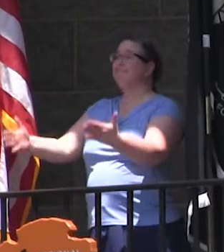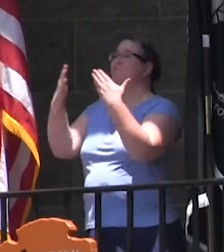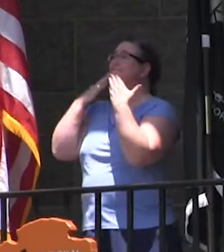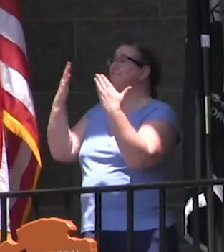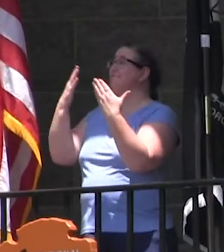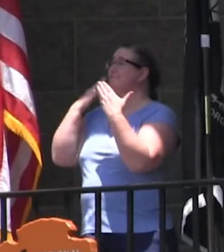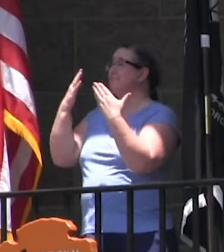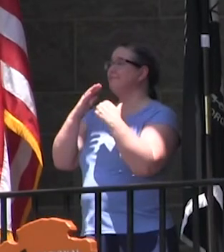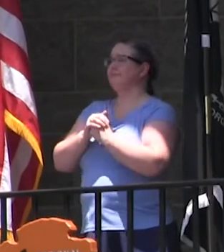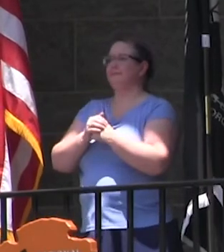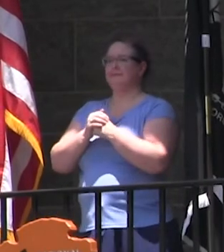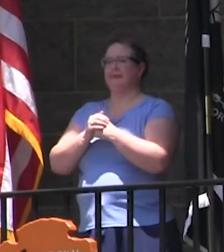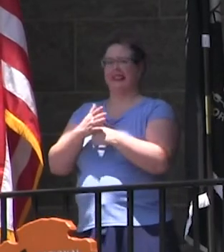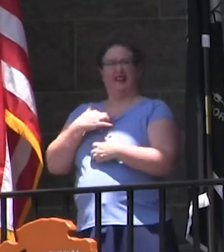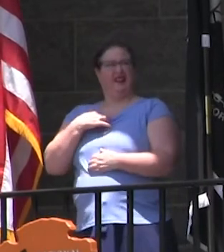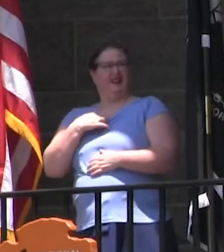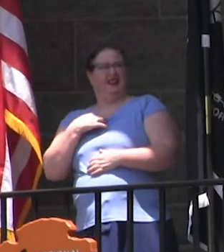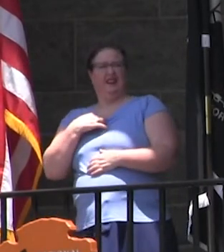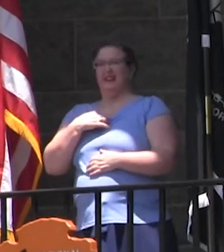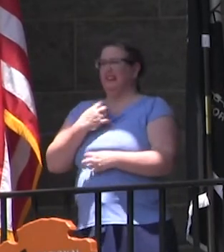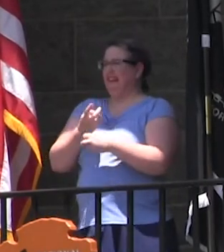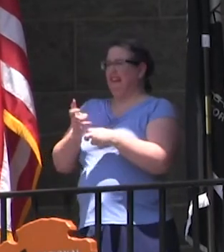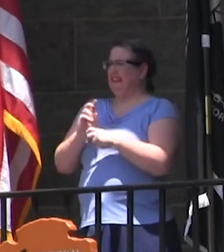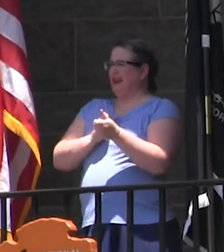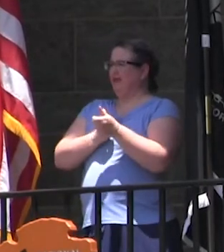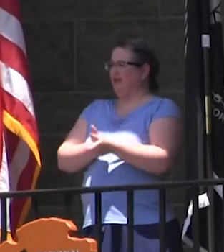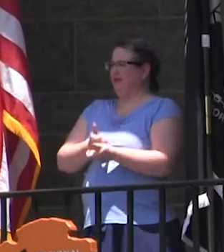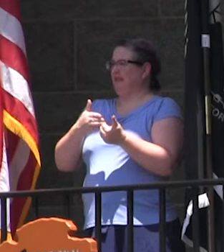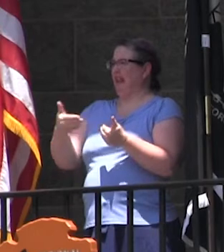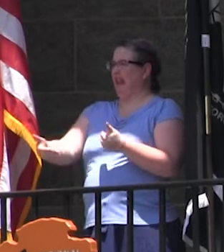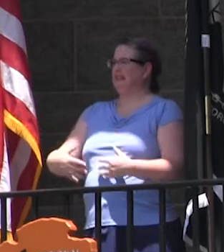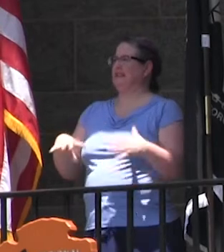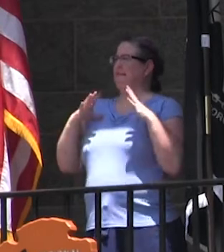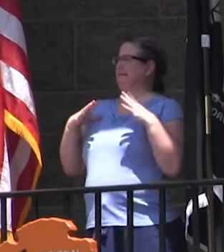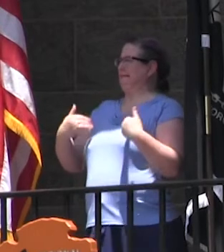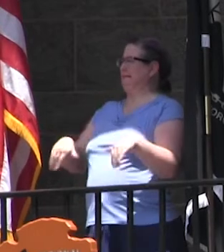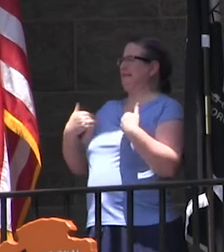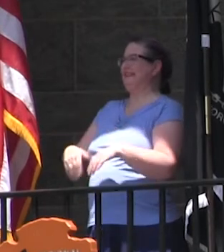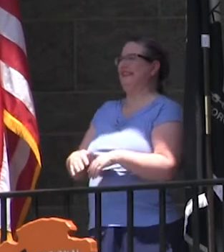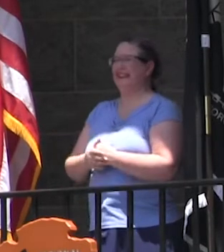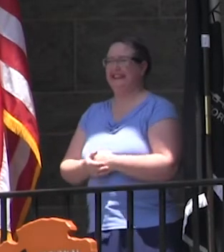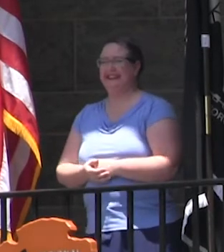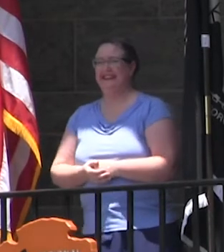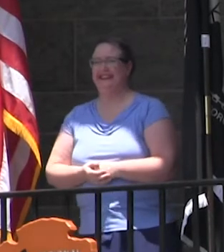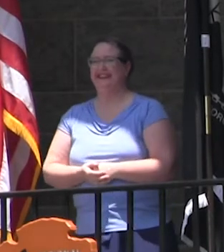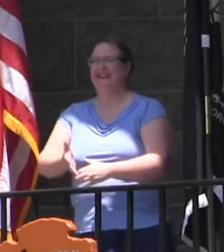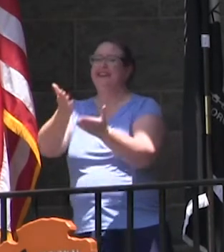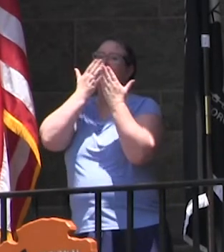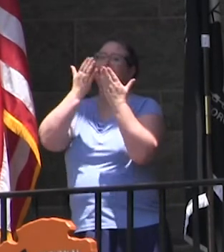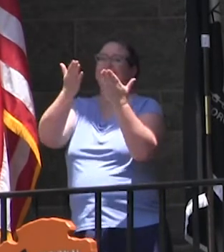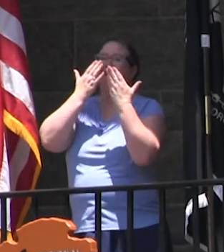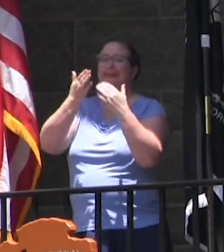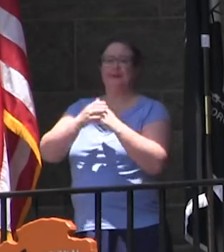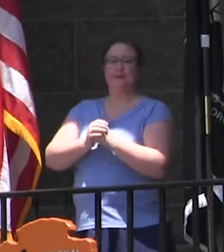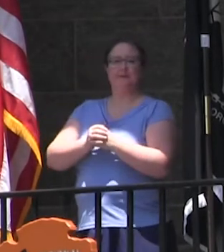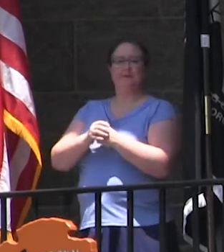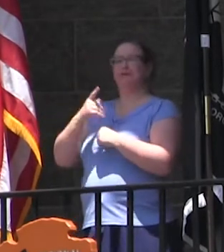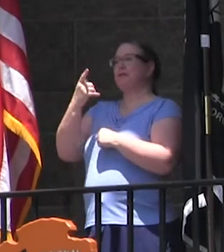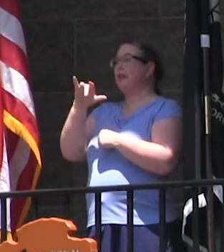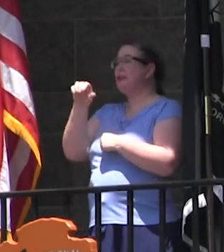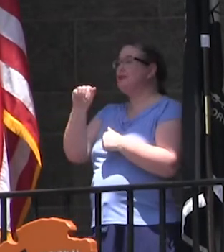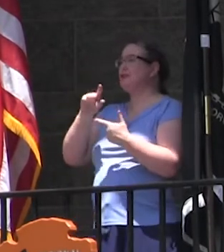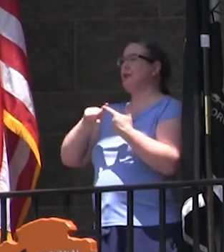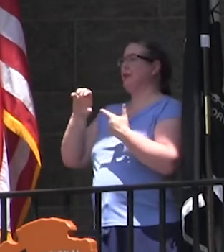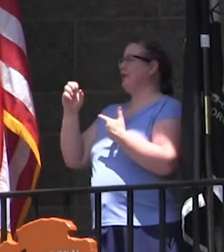Thank you. I got to follow that. Call order. I want to thank you for being here today. I want to thank Gia